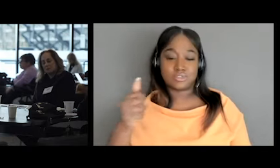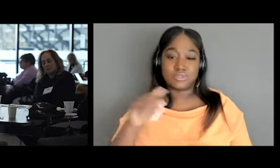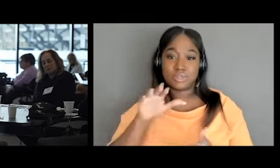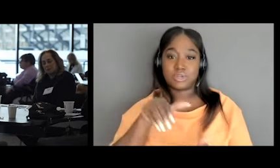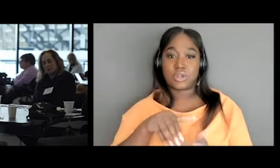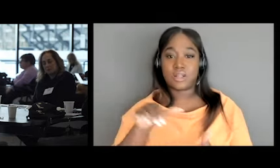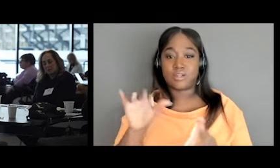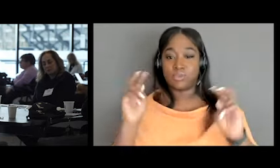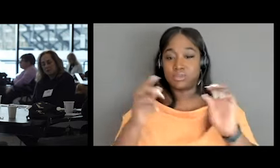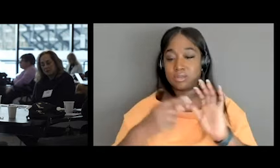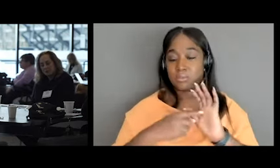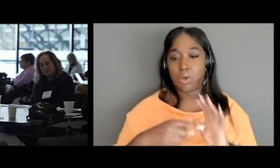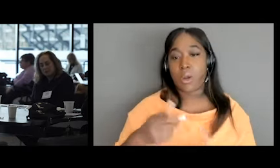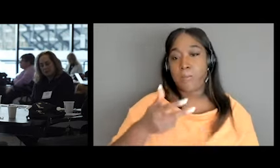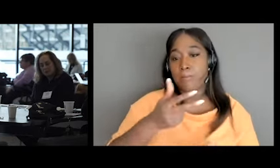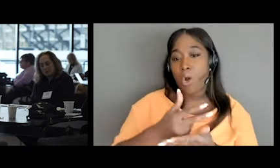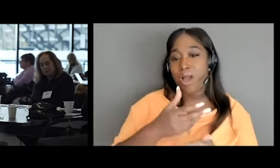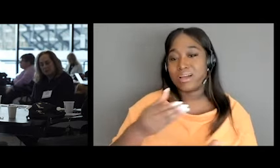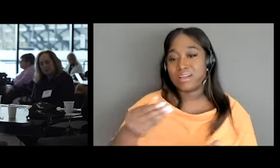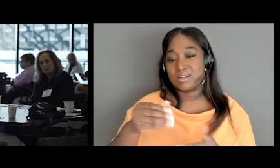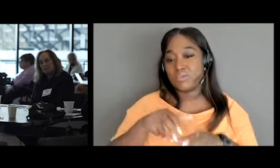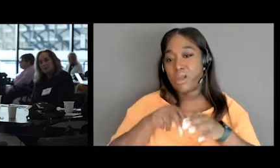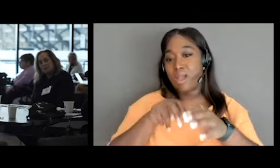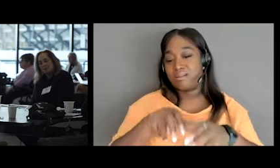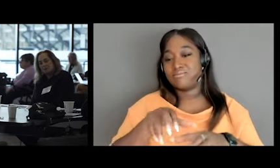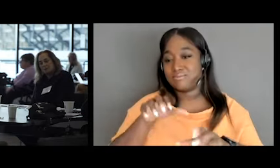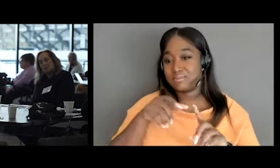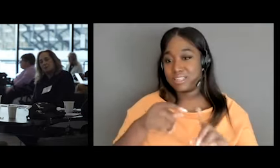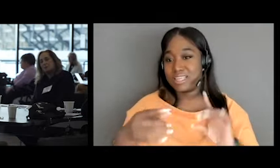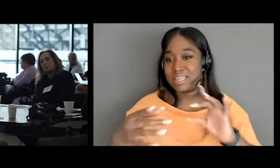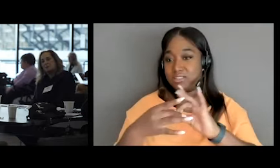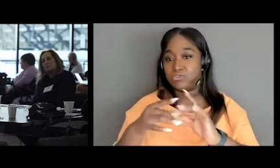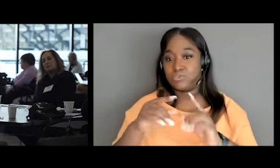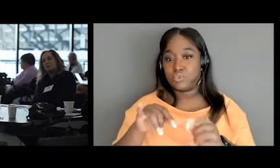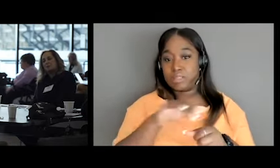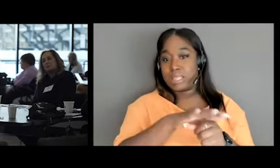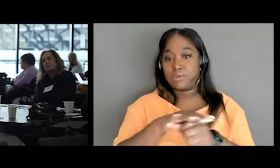that connectivity to those areas could be one focus.